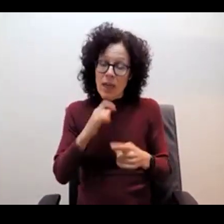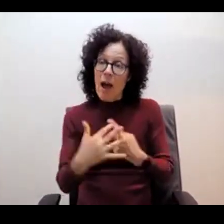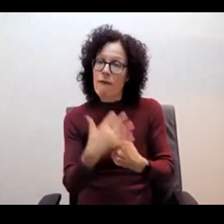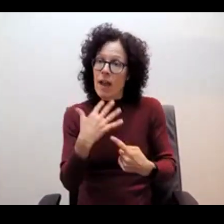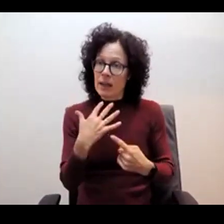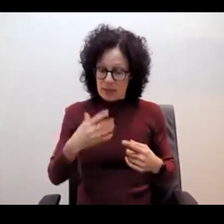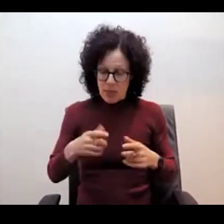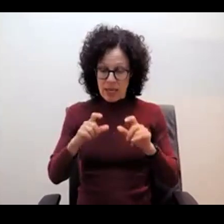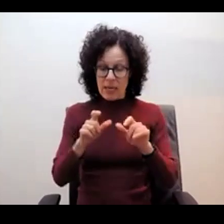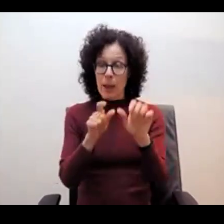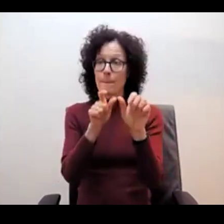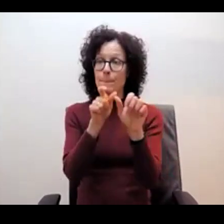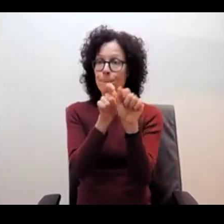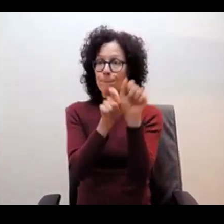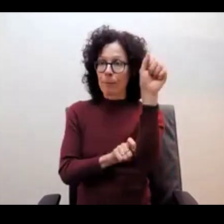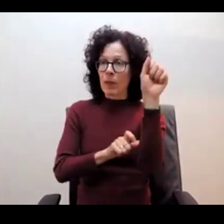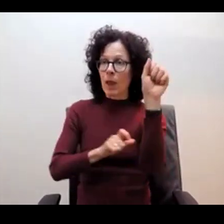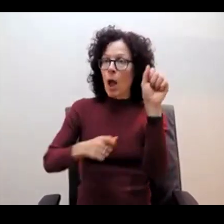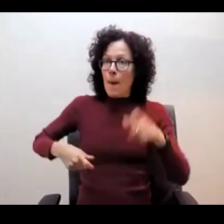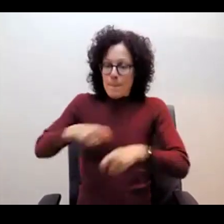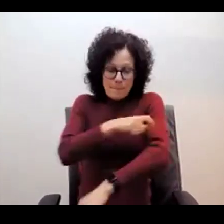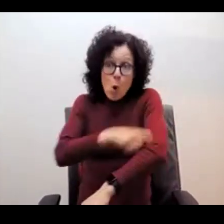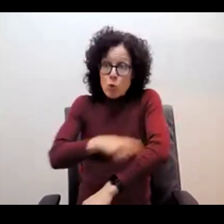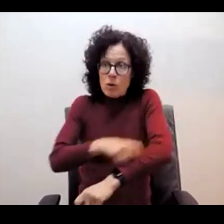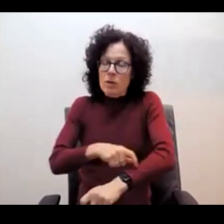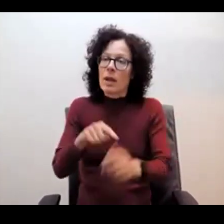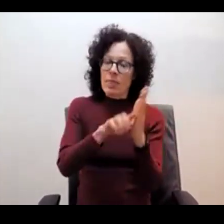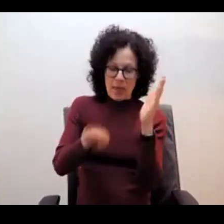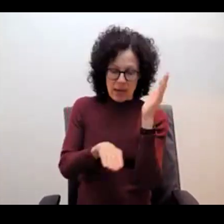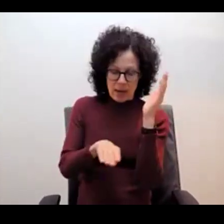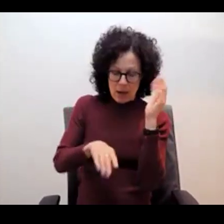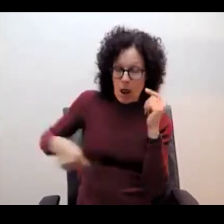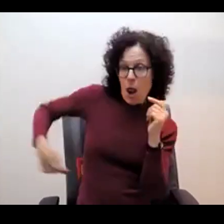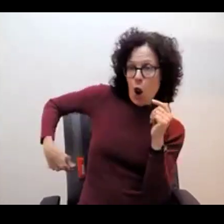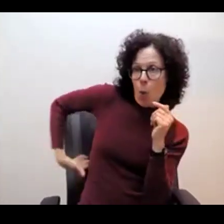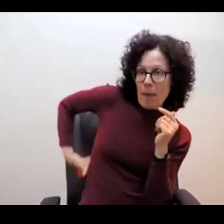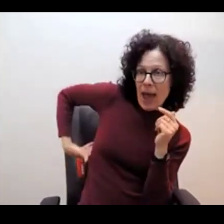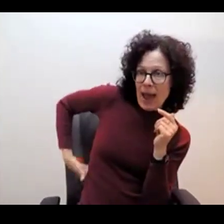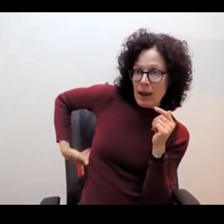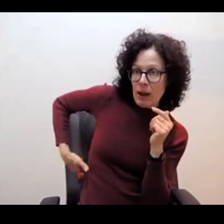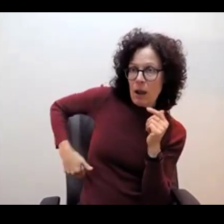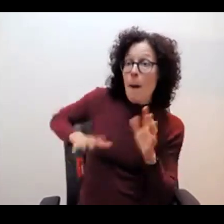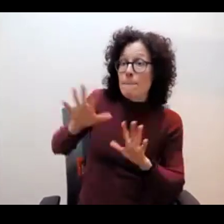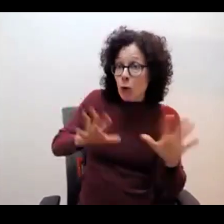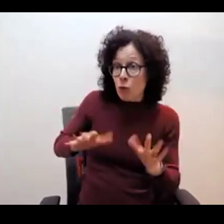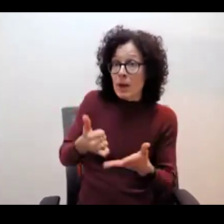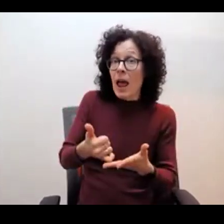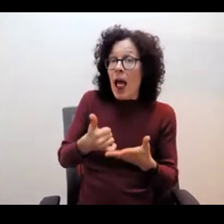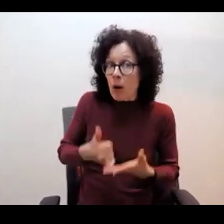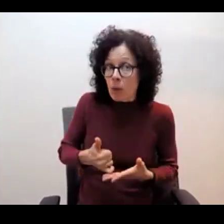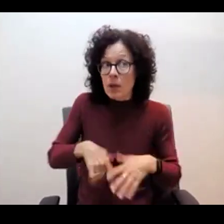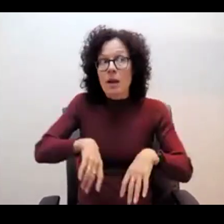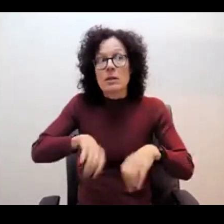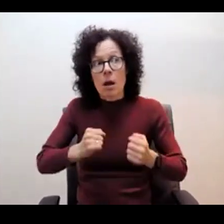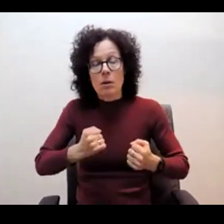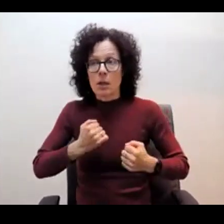back, that I started to regain my energy and be